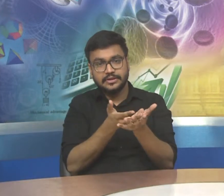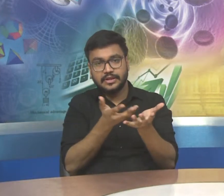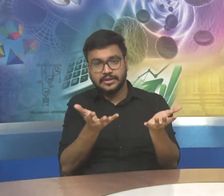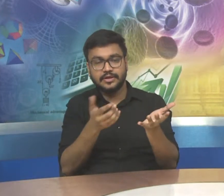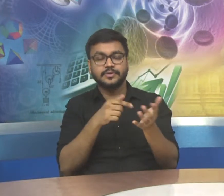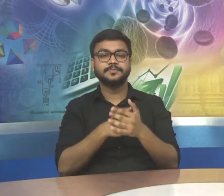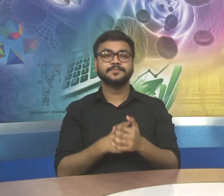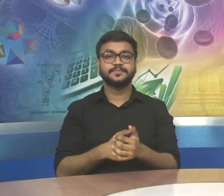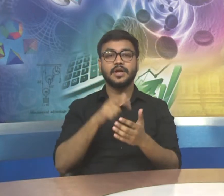surroundings.